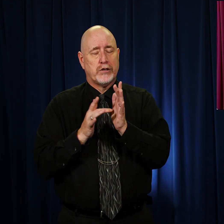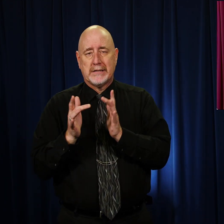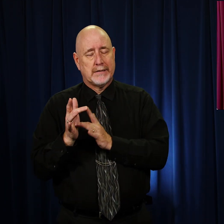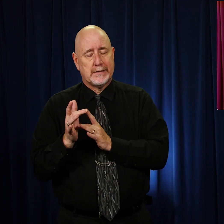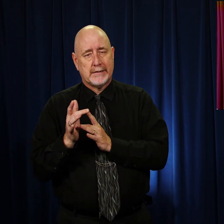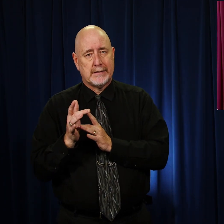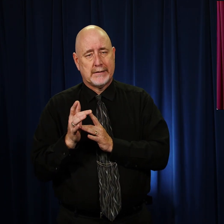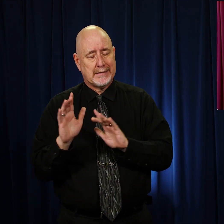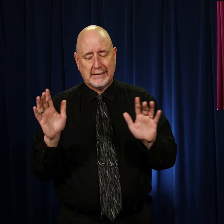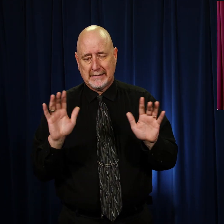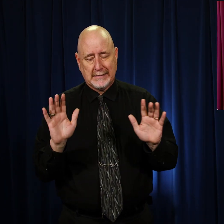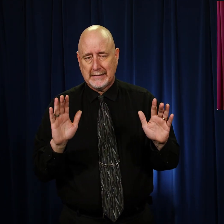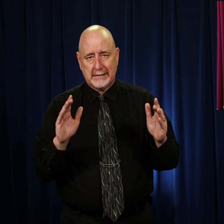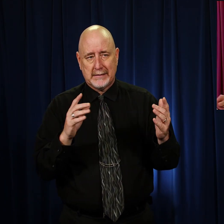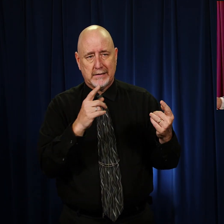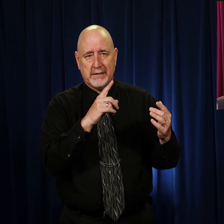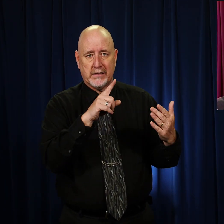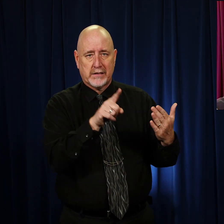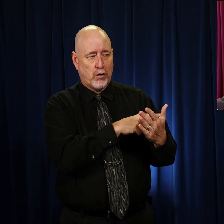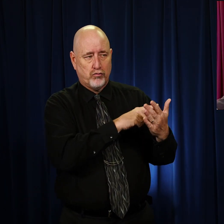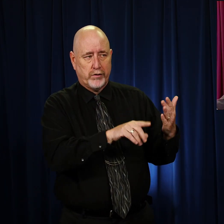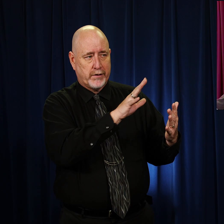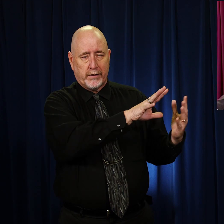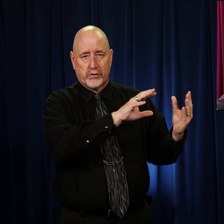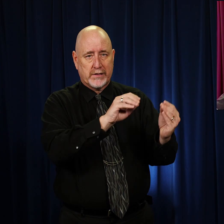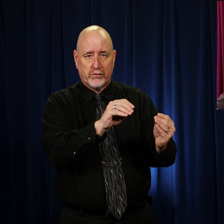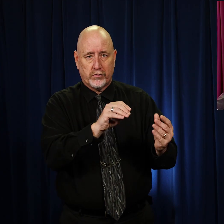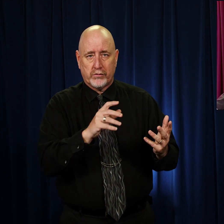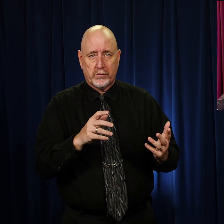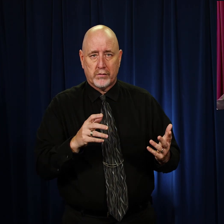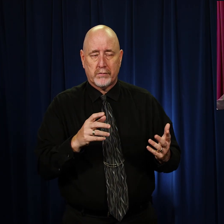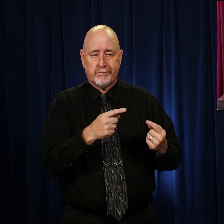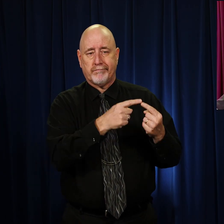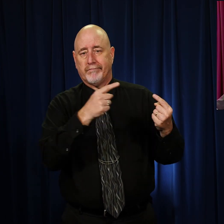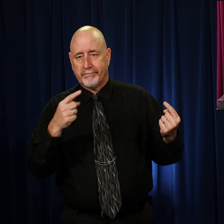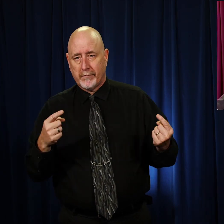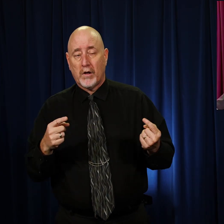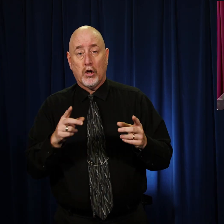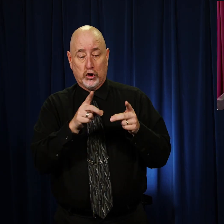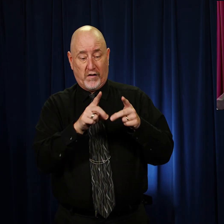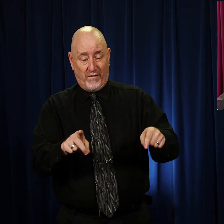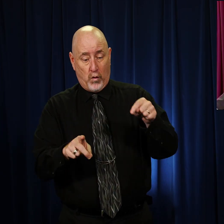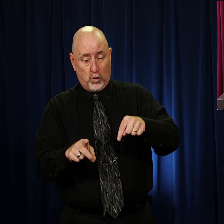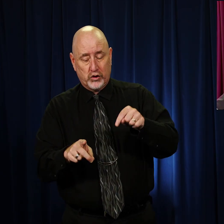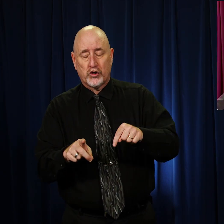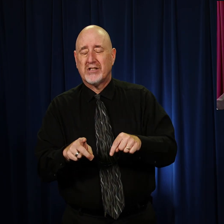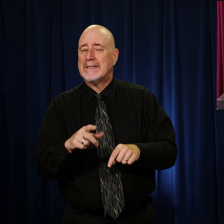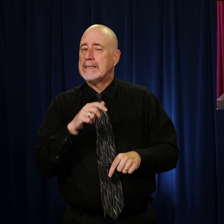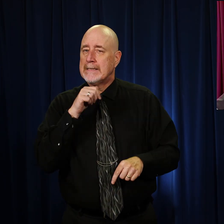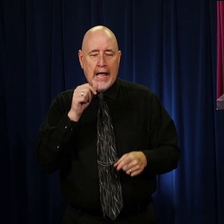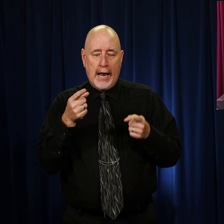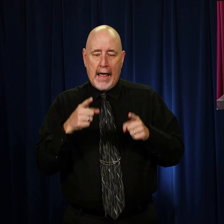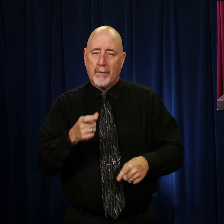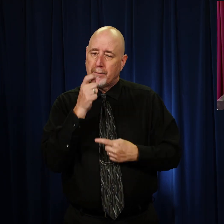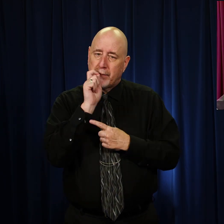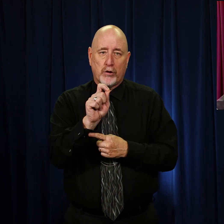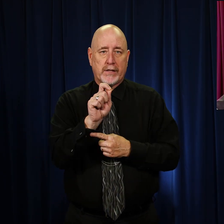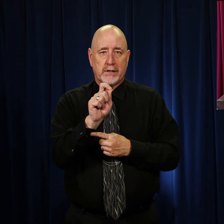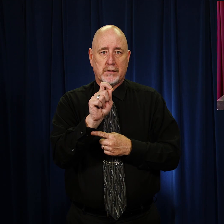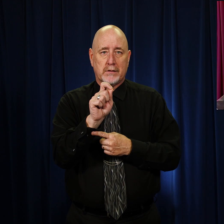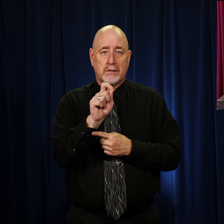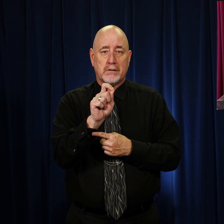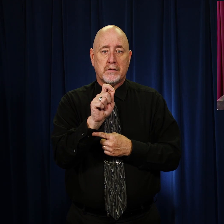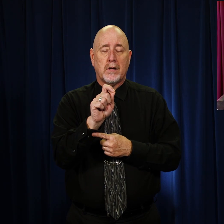Jesus then is contradicting the teaching of the scribes and Pharisees by saying that divorce should not take place at